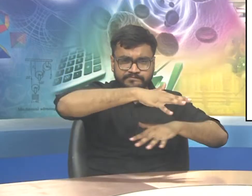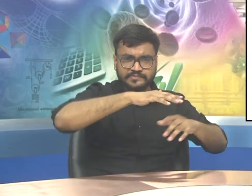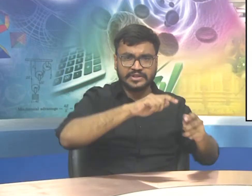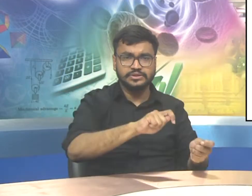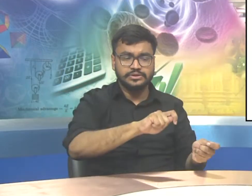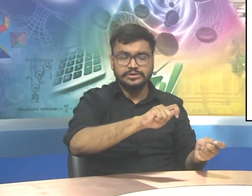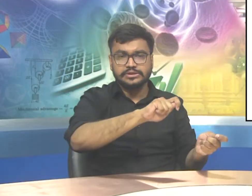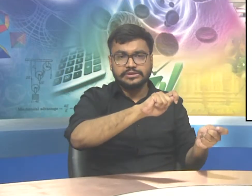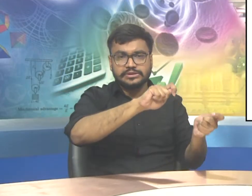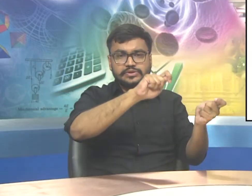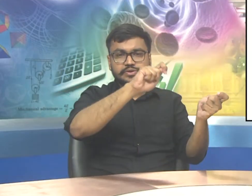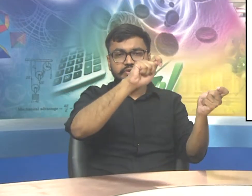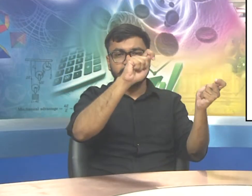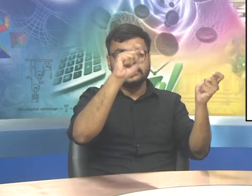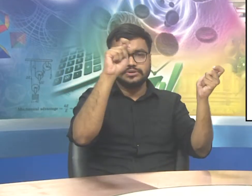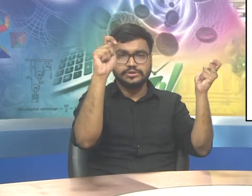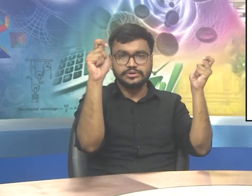also known as cultivation.